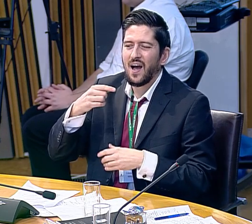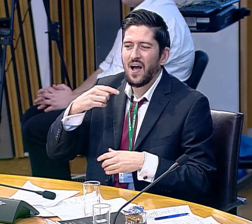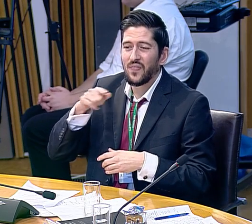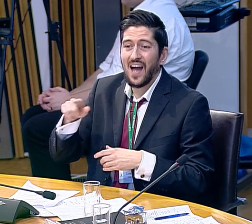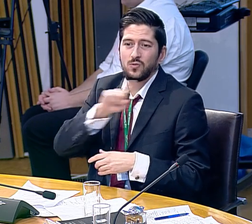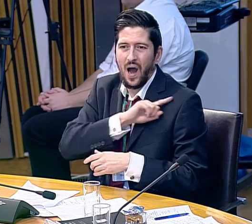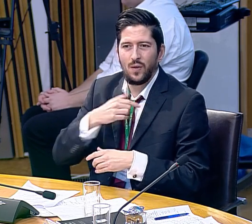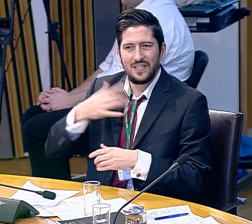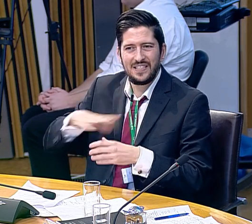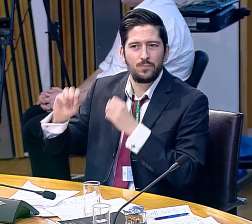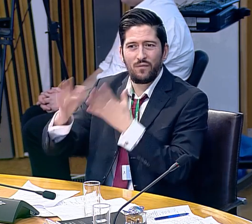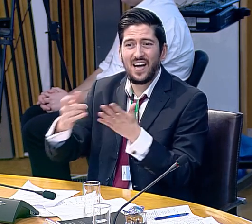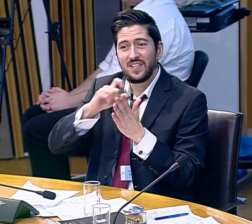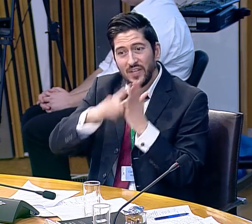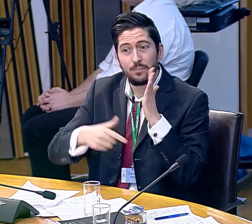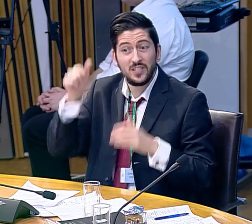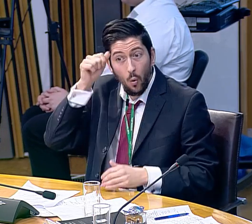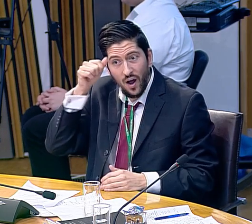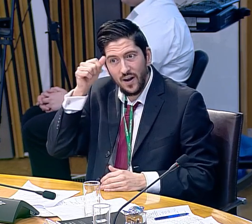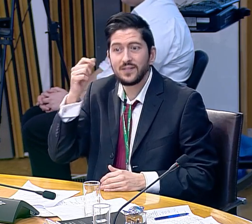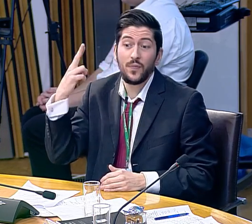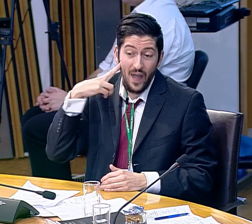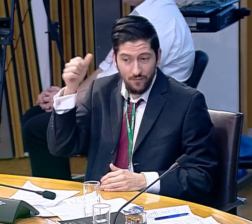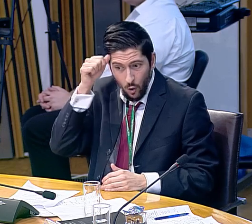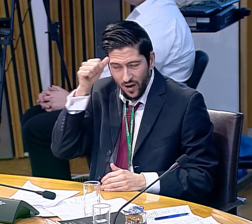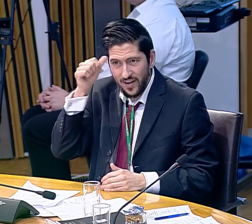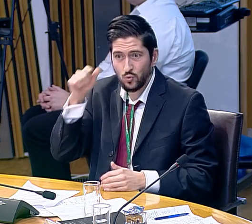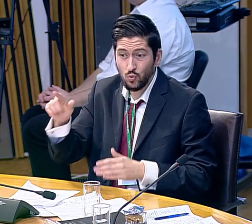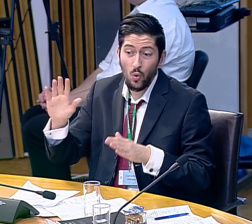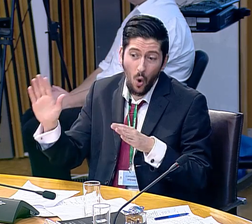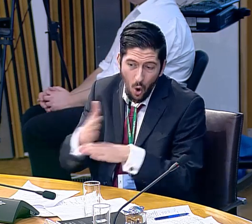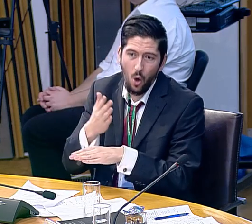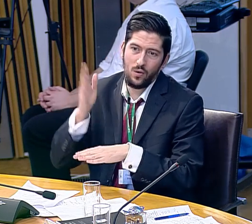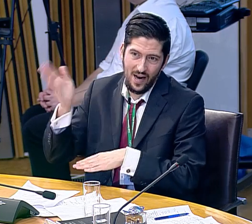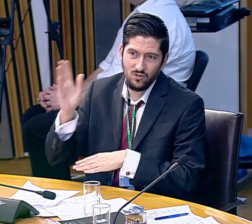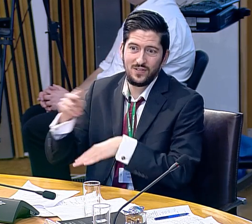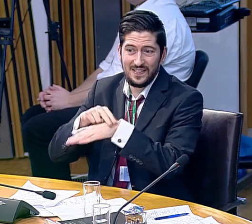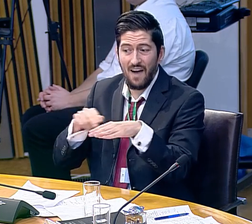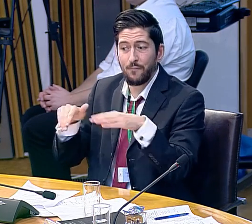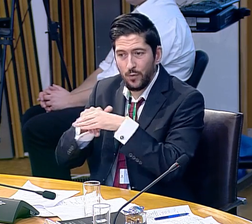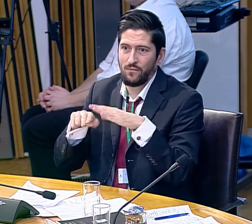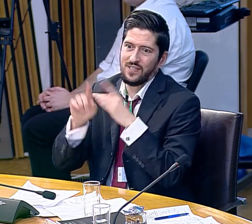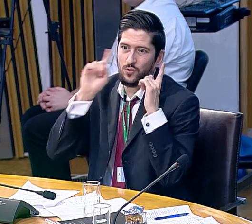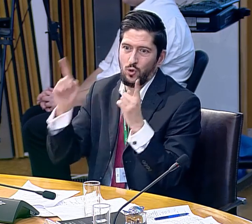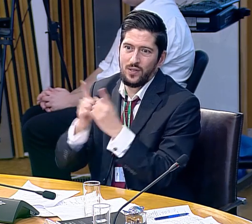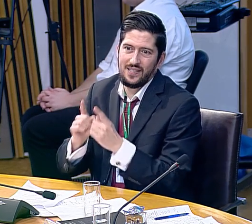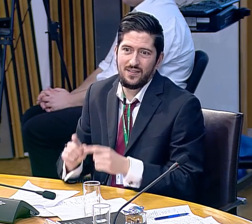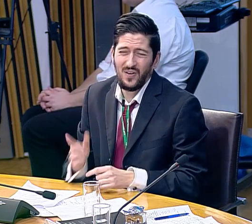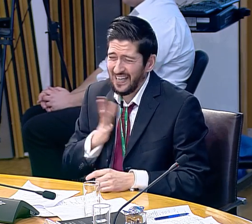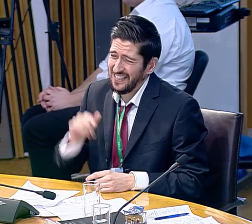of attitudinal barriers, I think, really need to be addressed. And I think, for example, providing